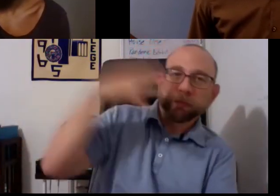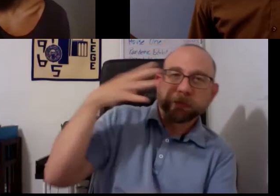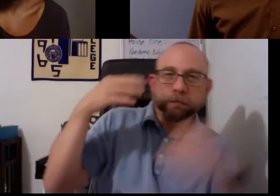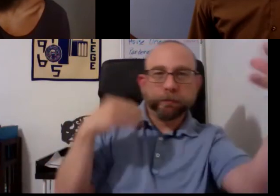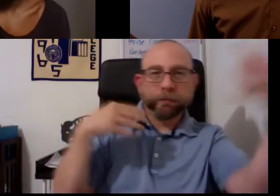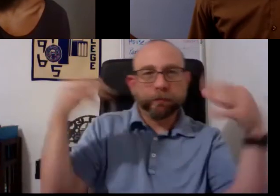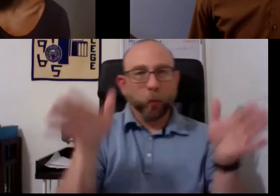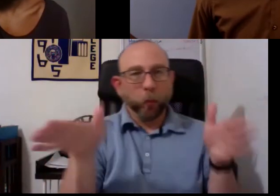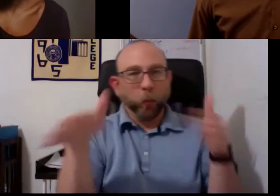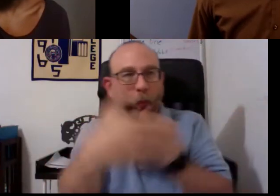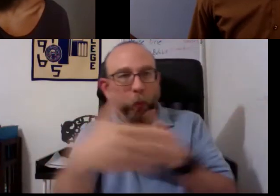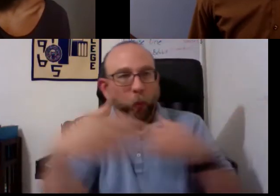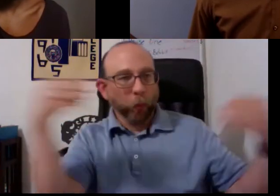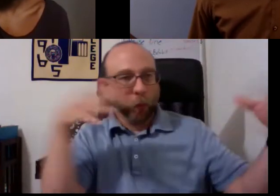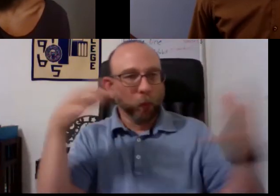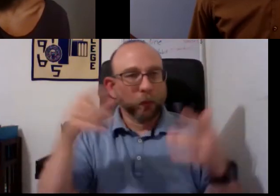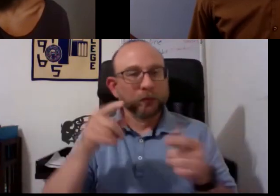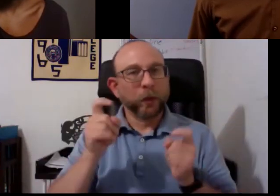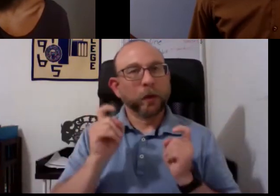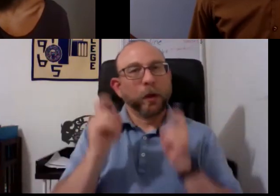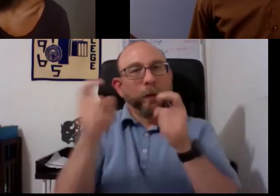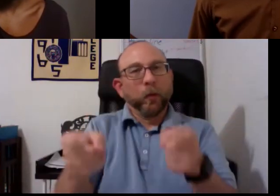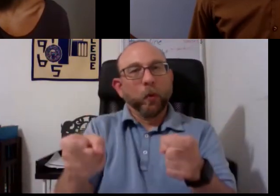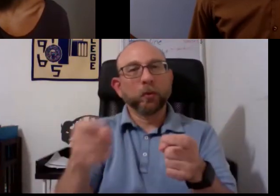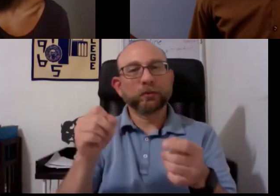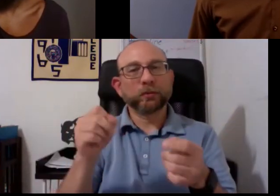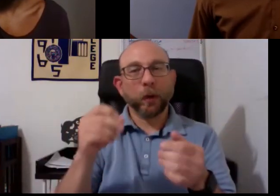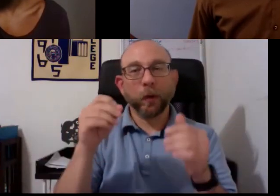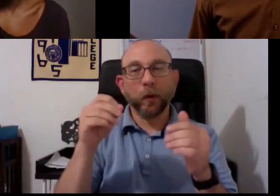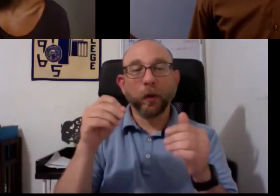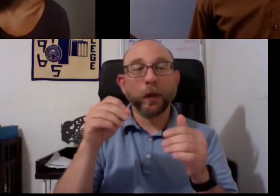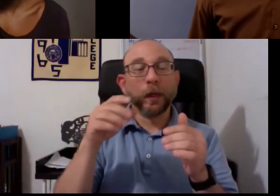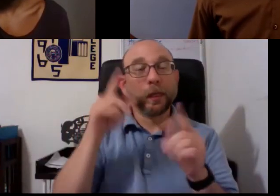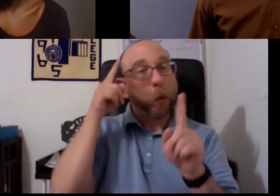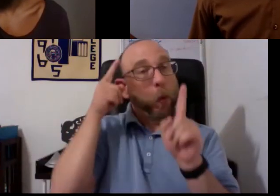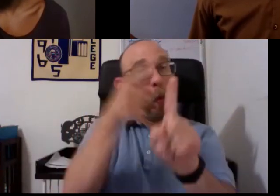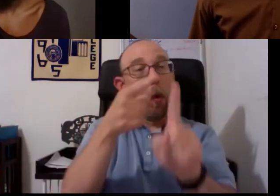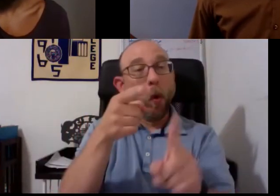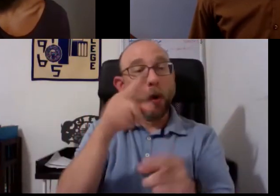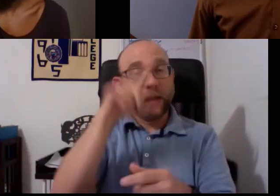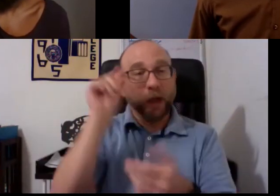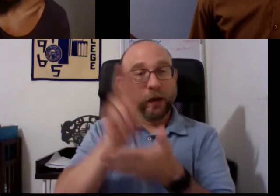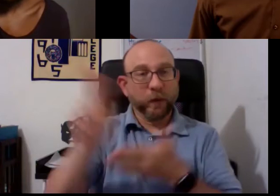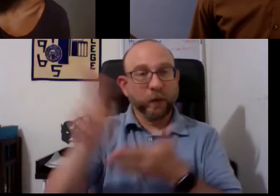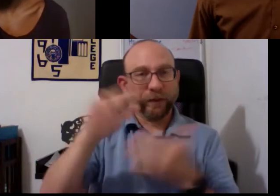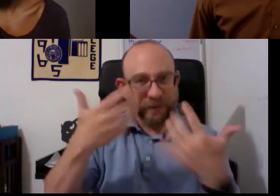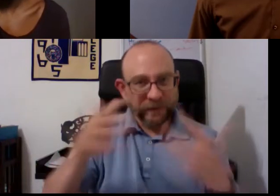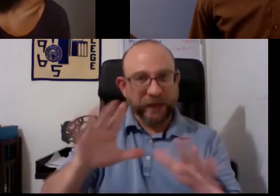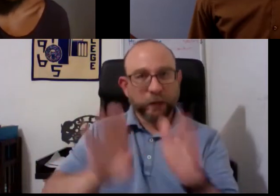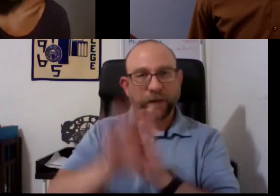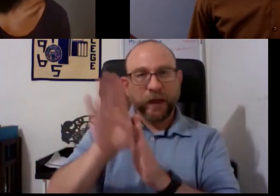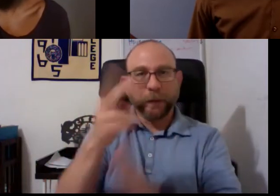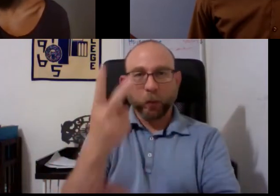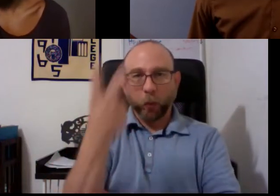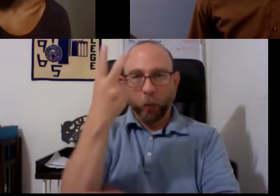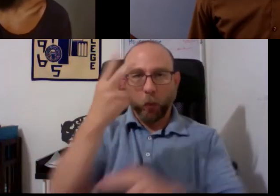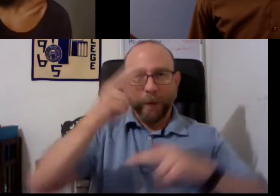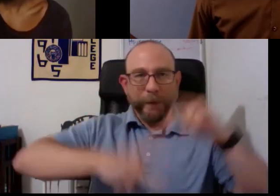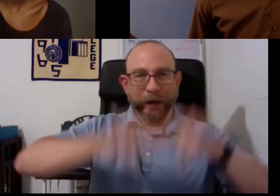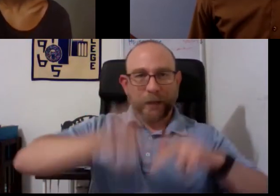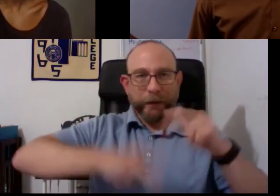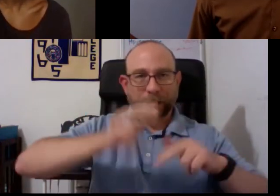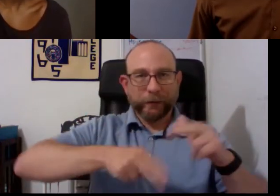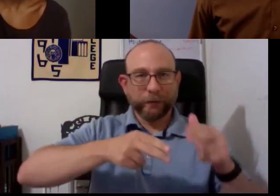and need that extra space. We also have different lighting, as opposed to having that bright fluorescent light that's not helpful for many